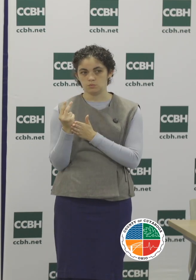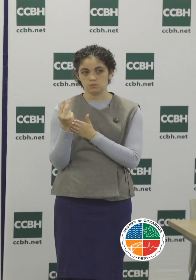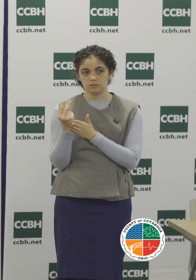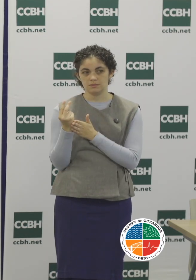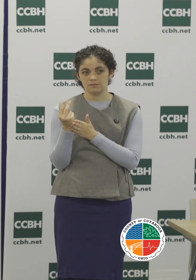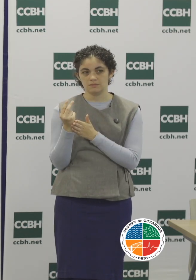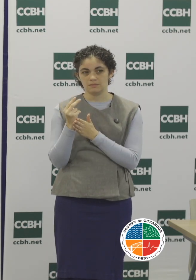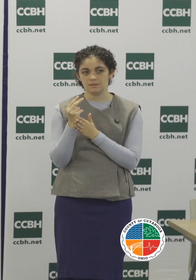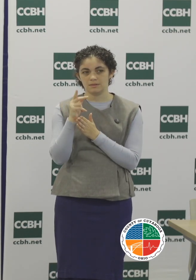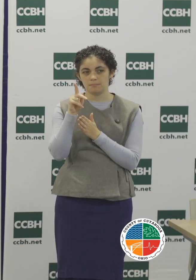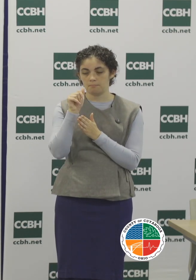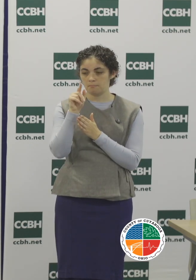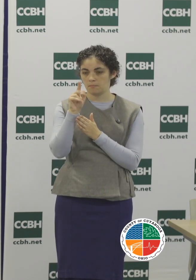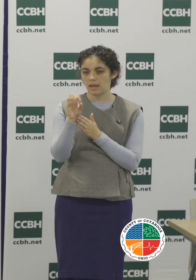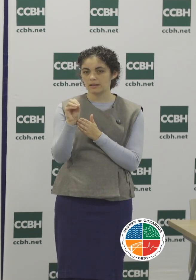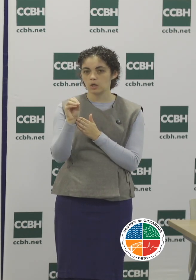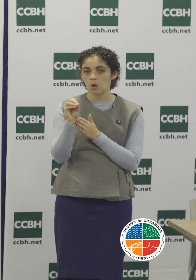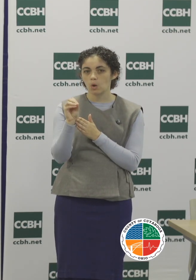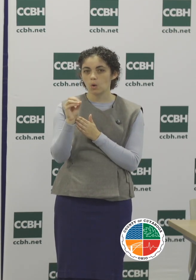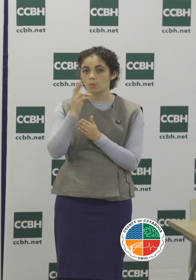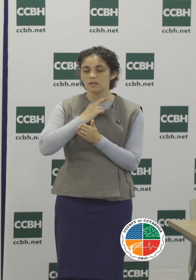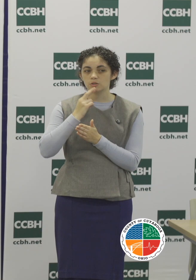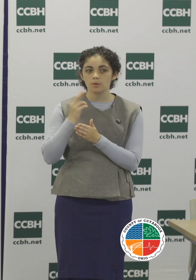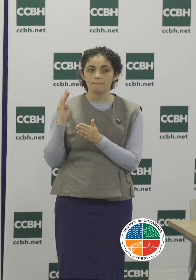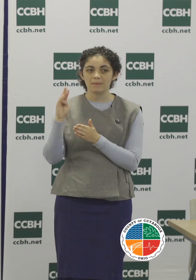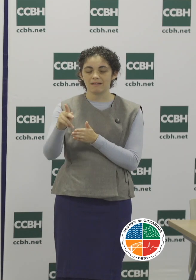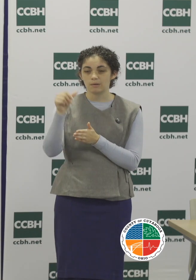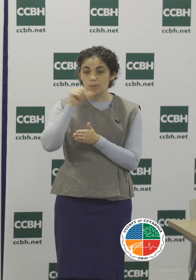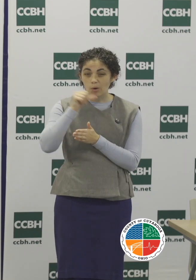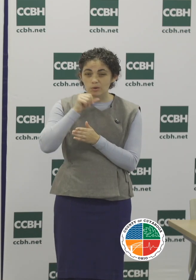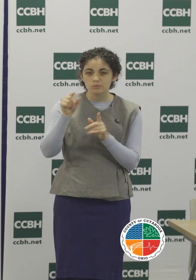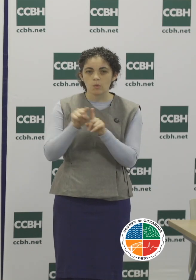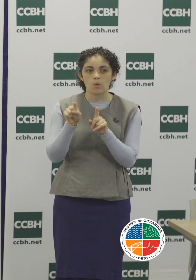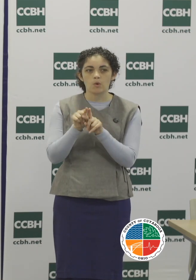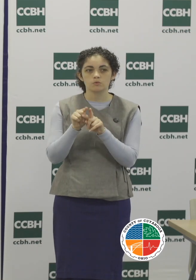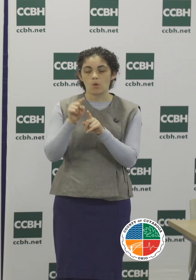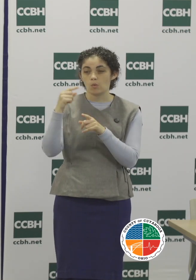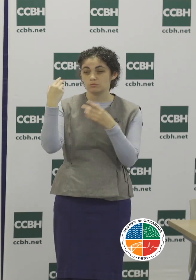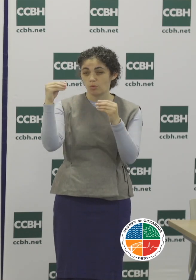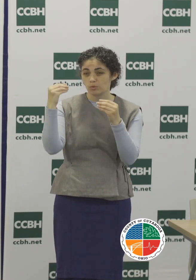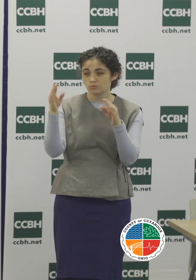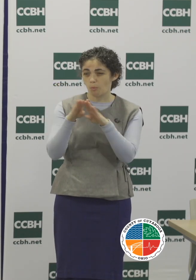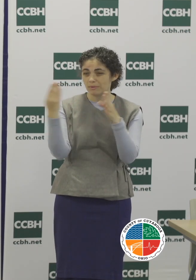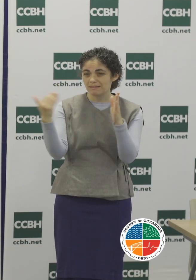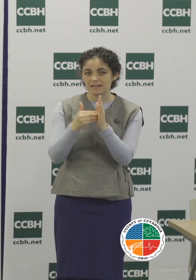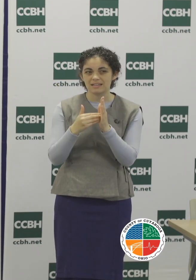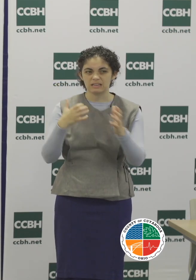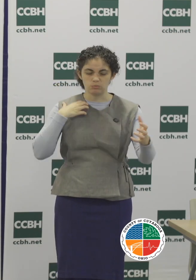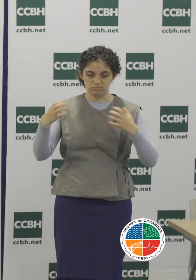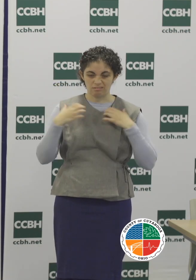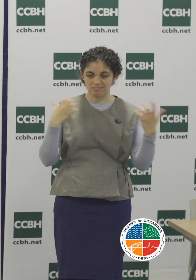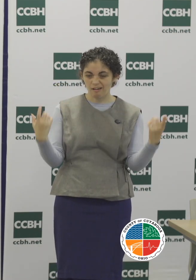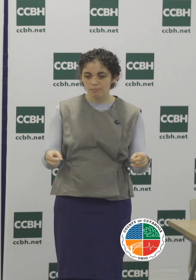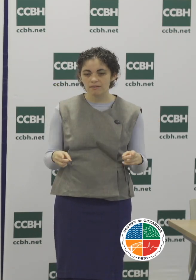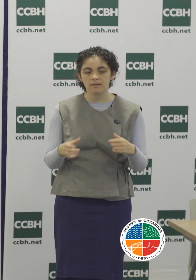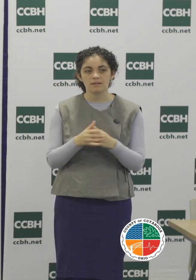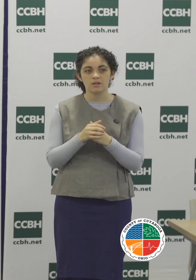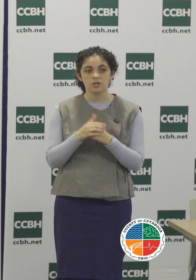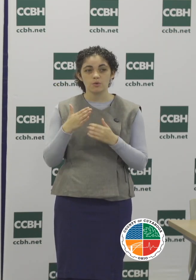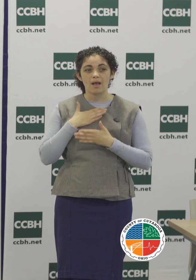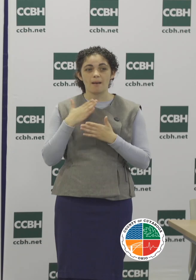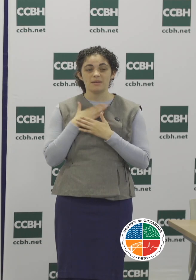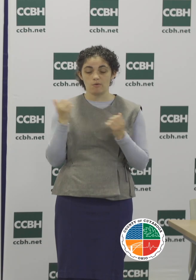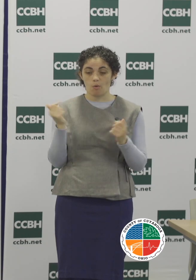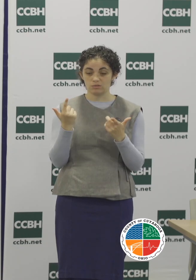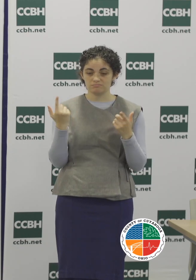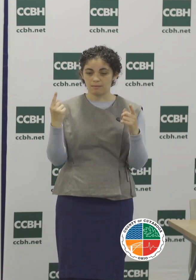as patio dining has resumed, restaurants have resumed, retail has reopened. Just about the complaints, are you guys pleased with the way